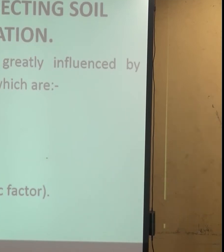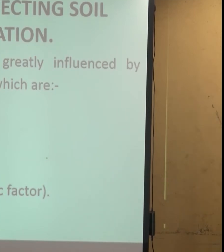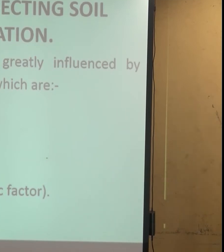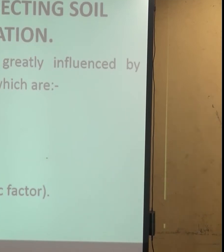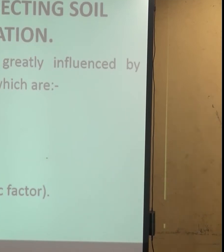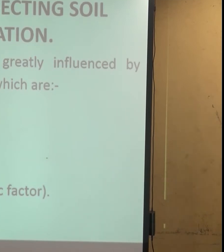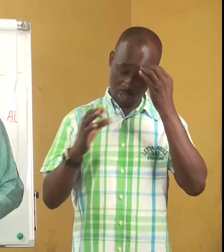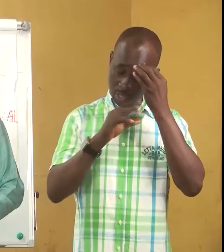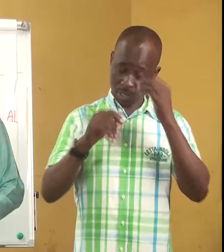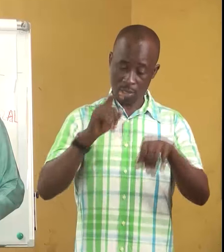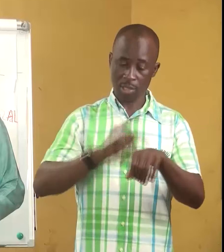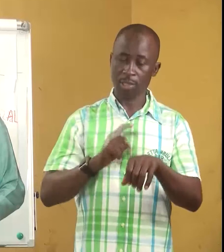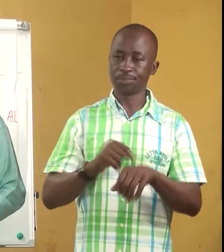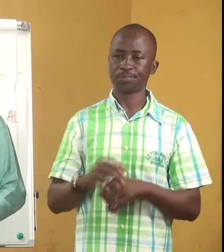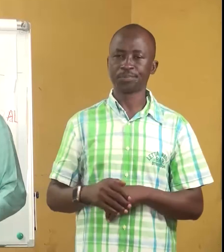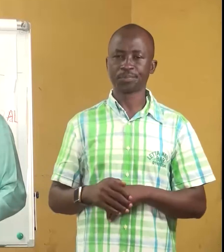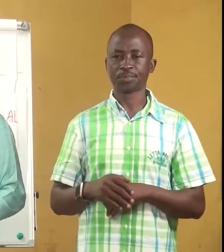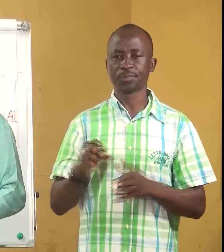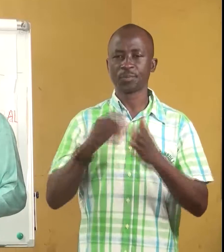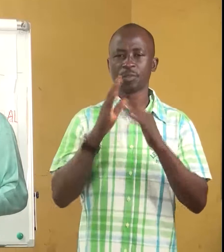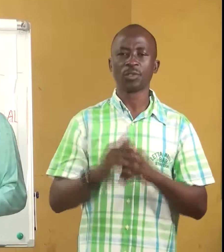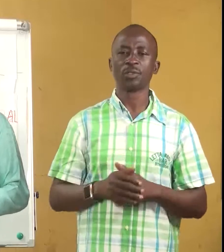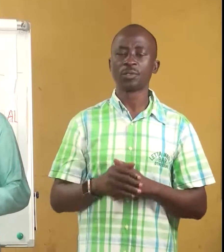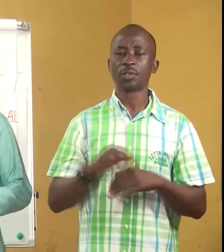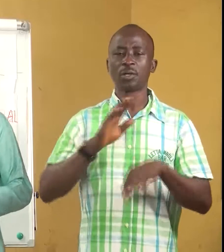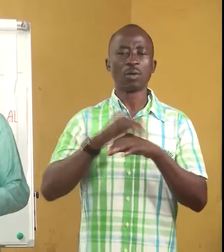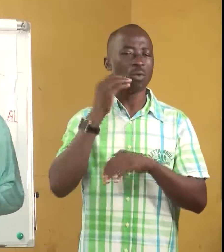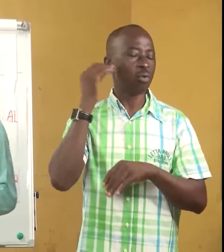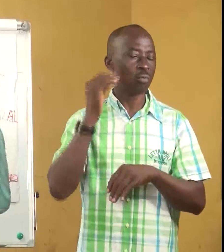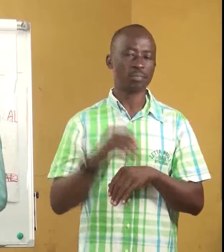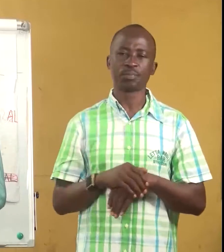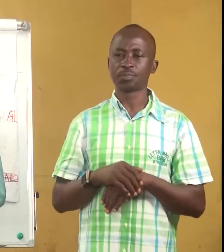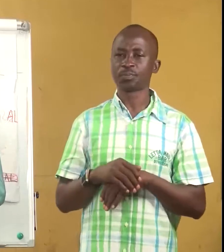time. My dear listeners and students at home,